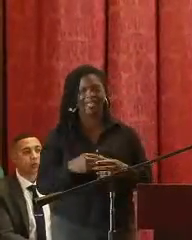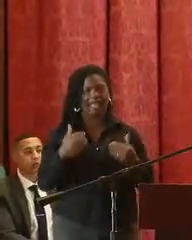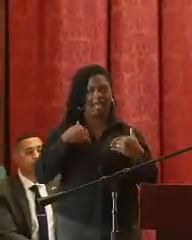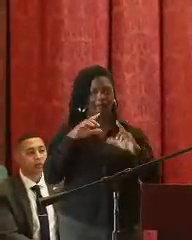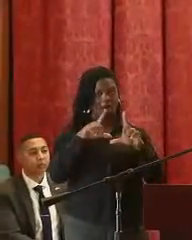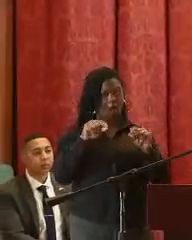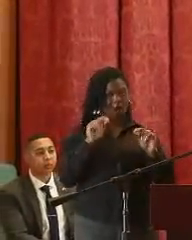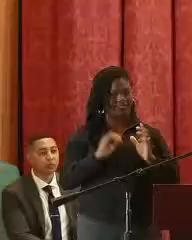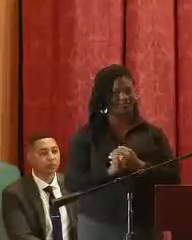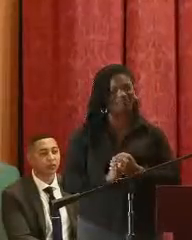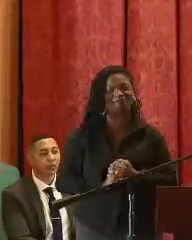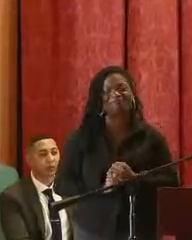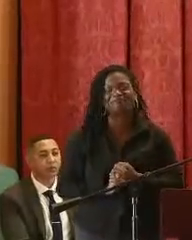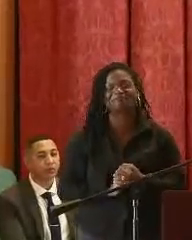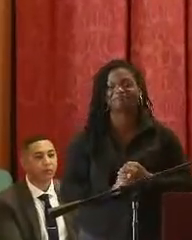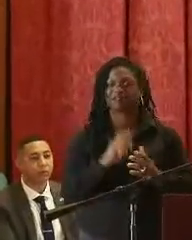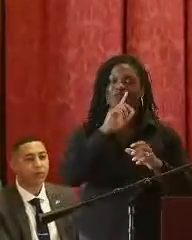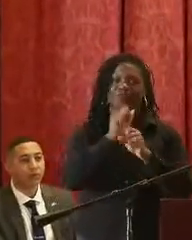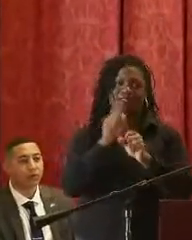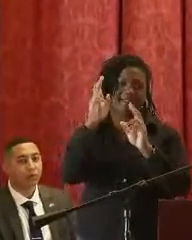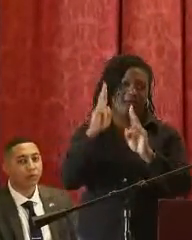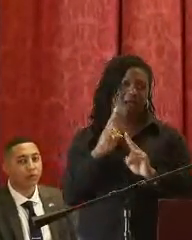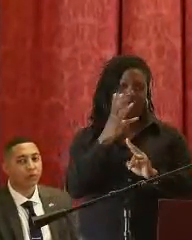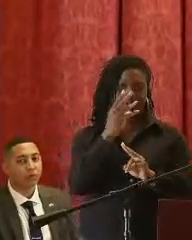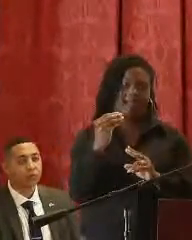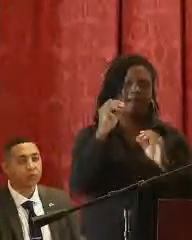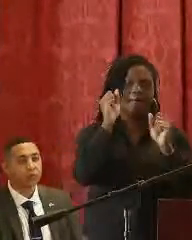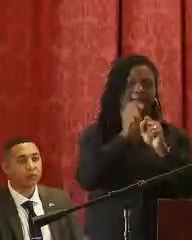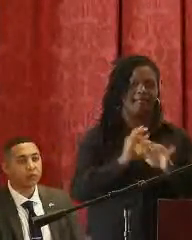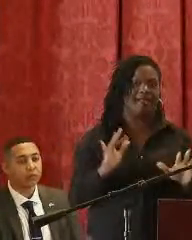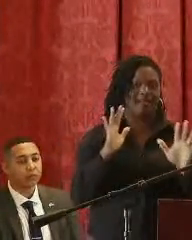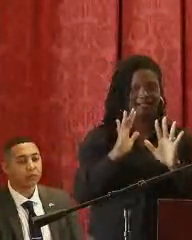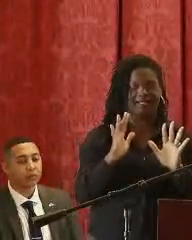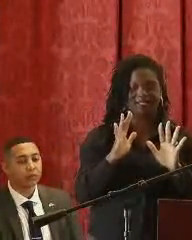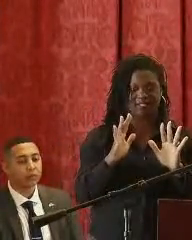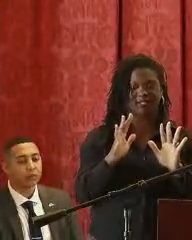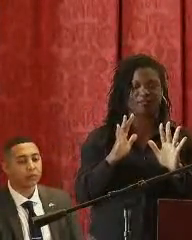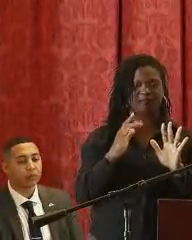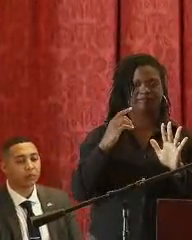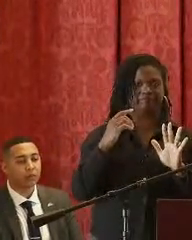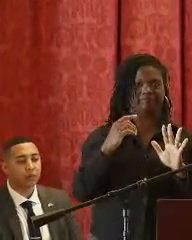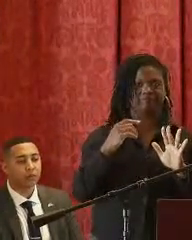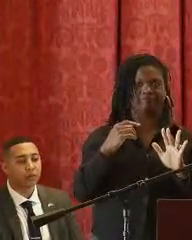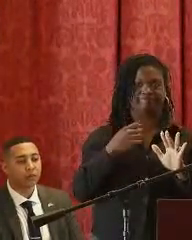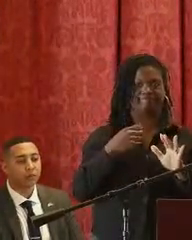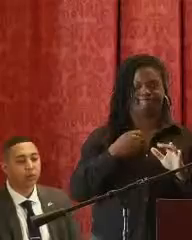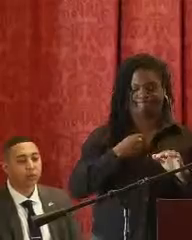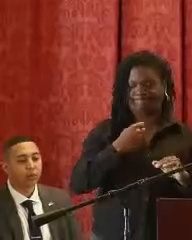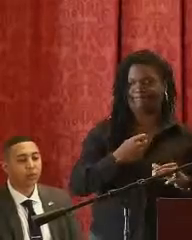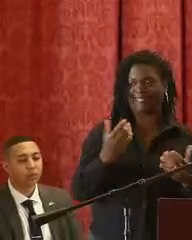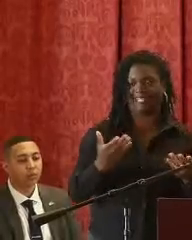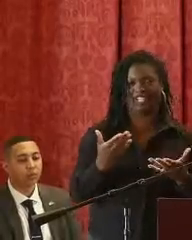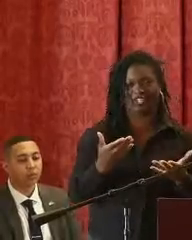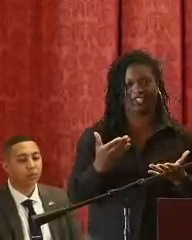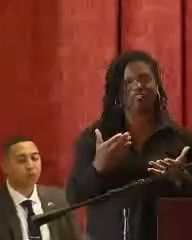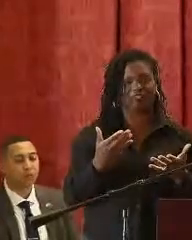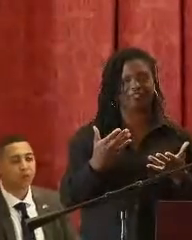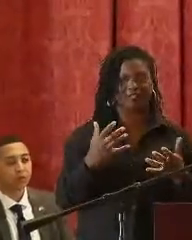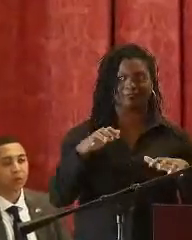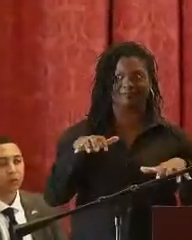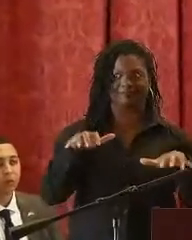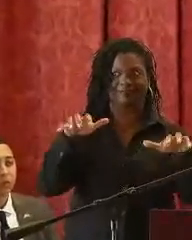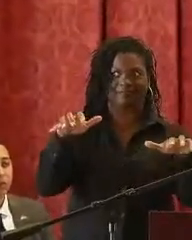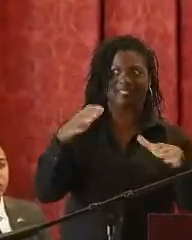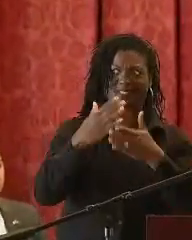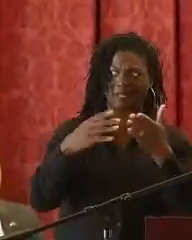So I'm really honored and blessed to be here today among a lot of you in the audience. Some of you I know personally through the